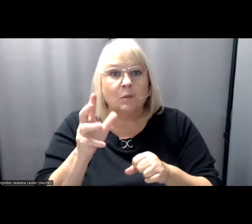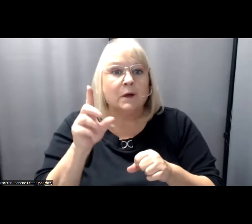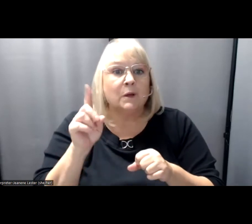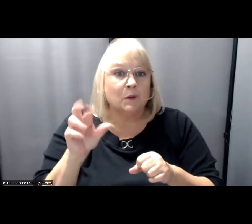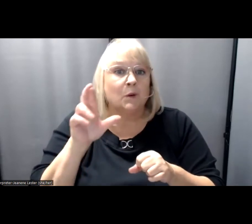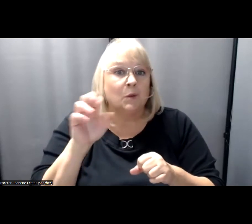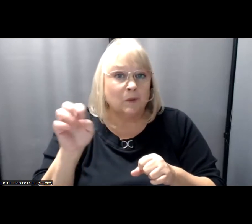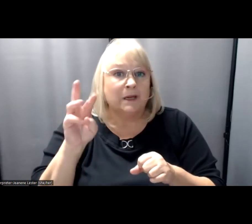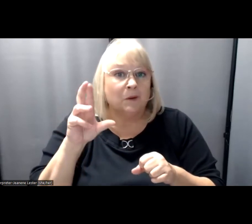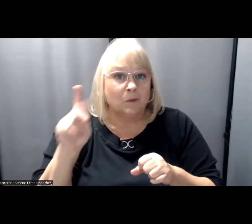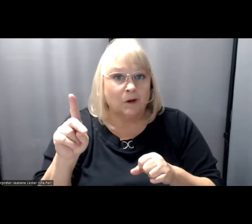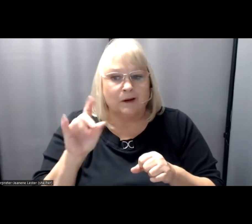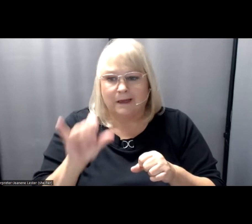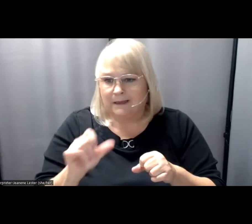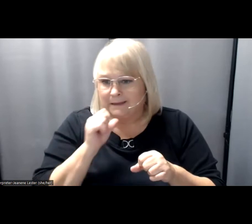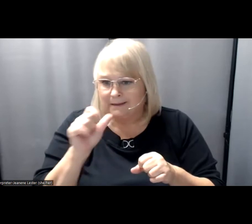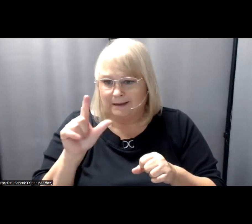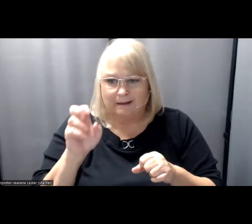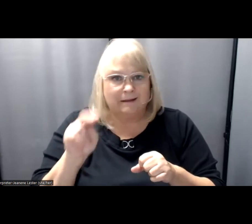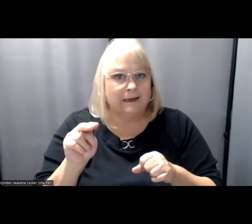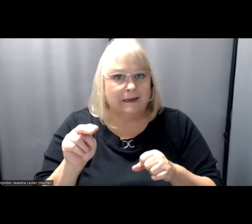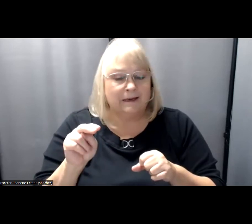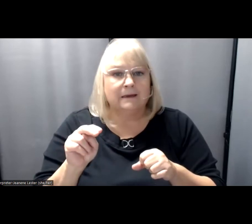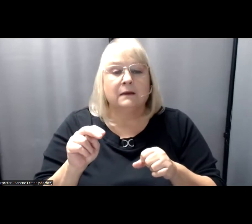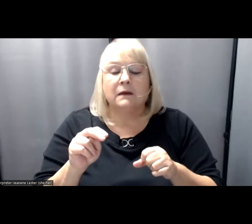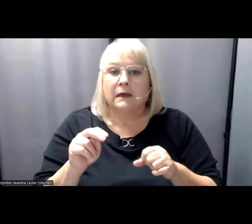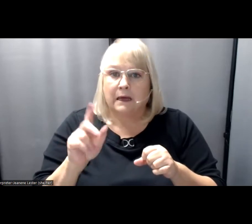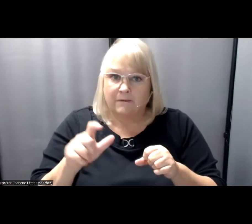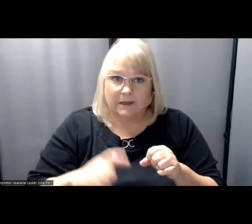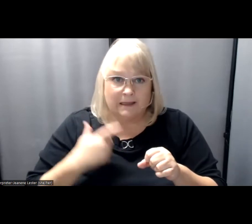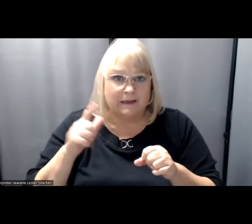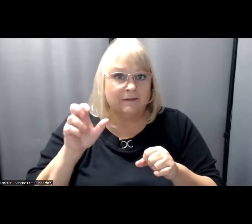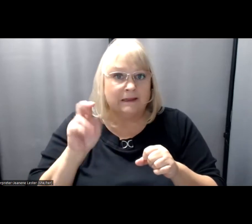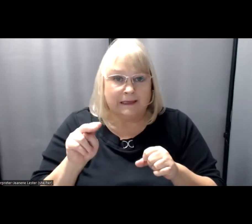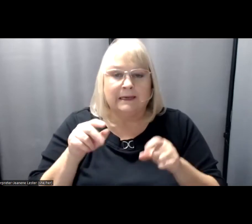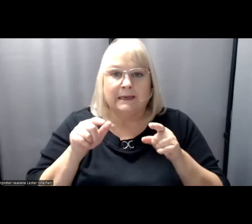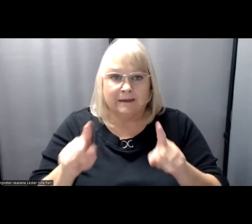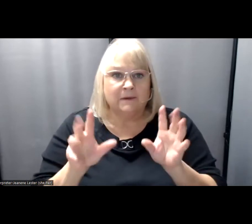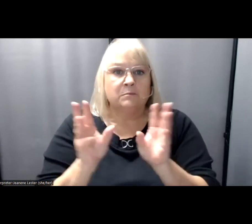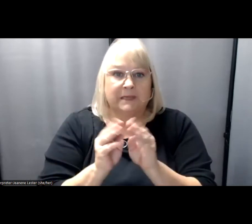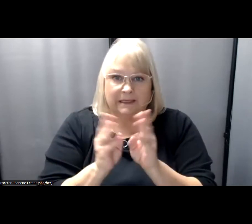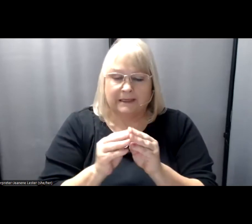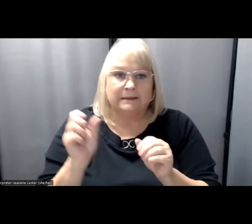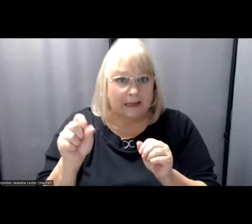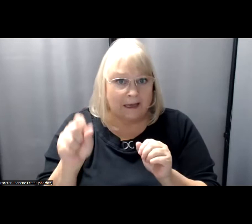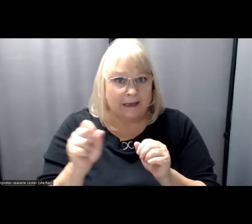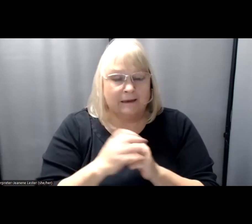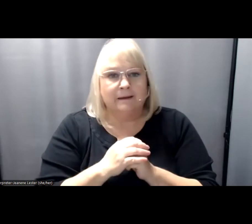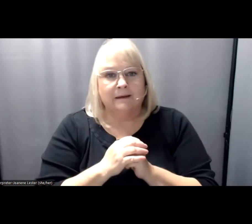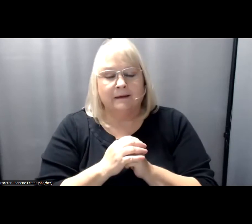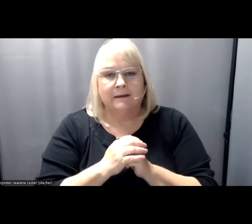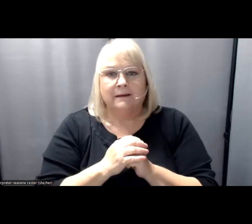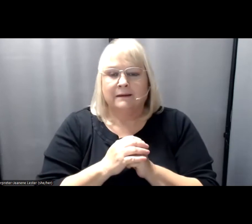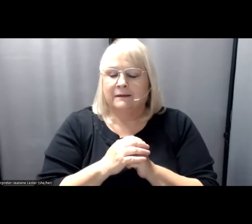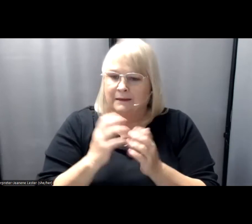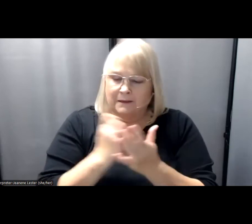and it is not lean. Live lean, even in your meetings. Yeah. It's a great way to